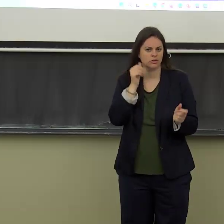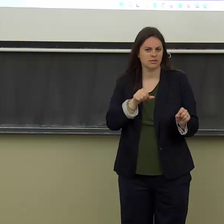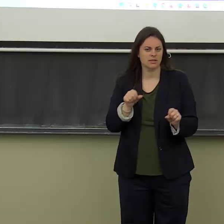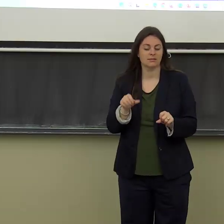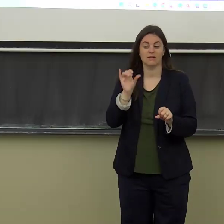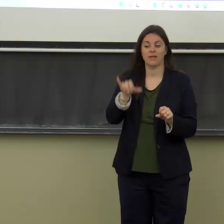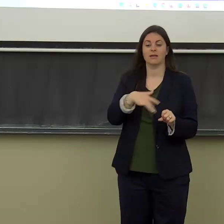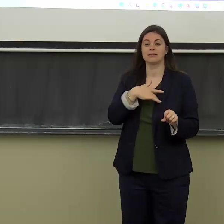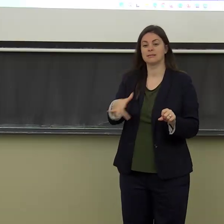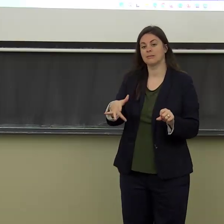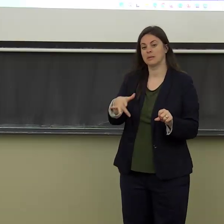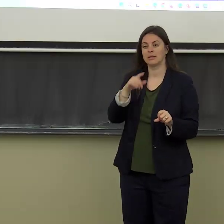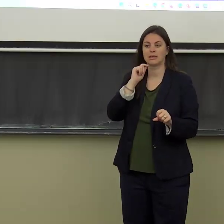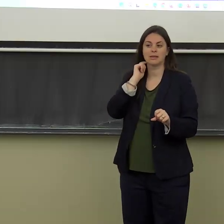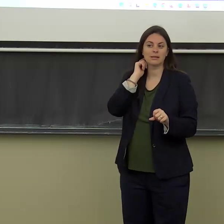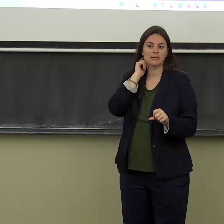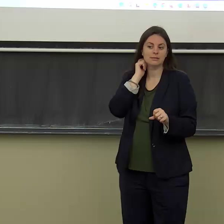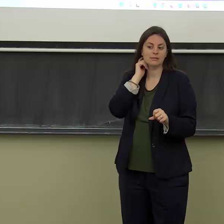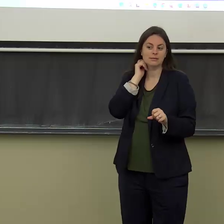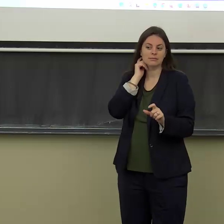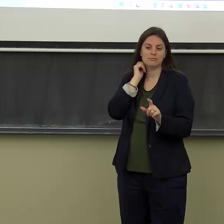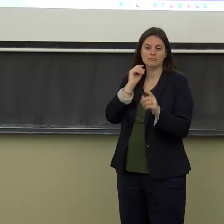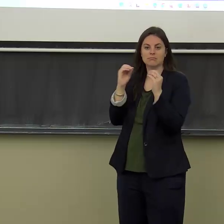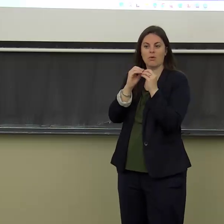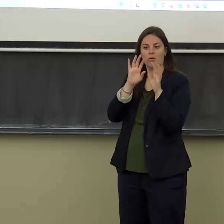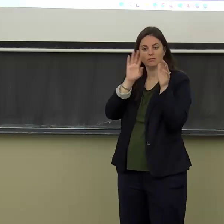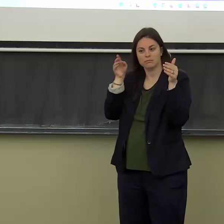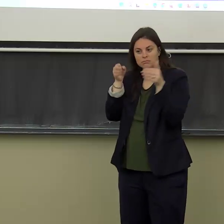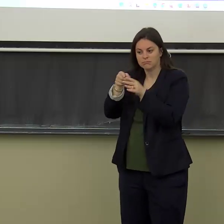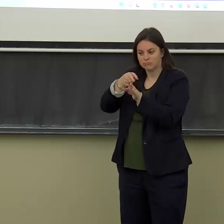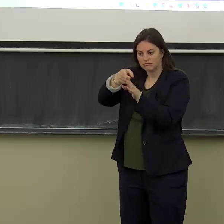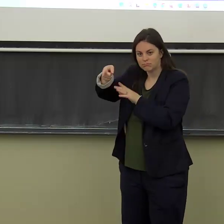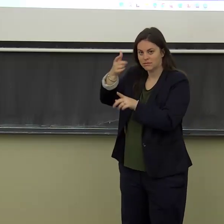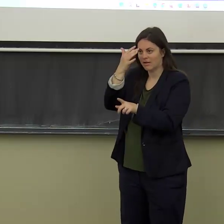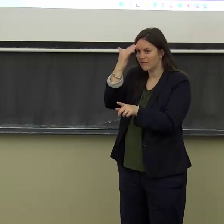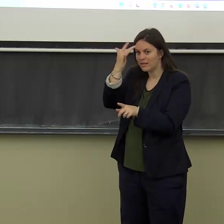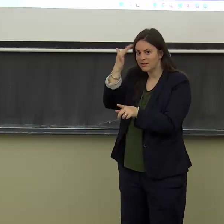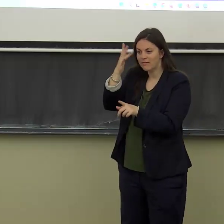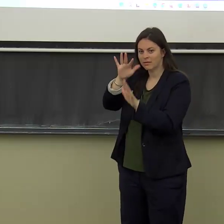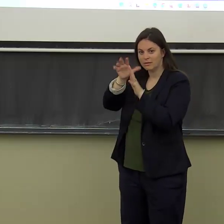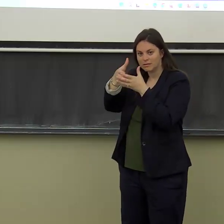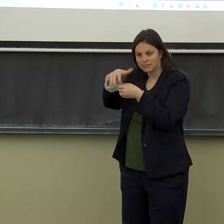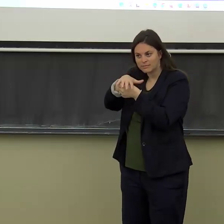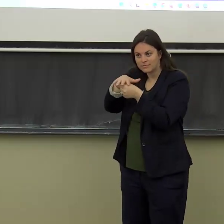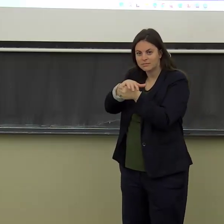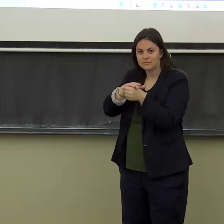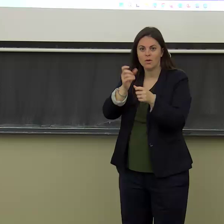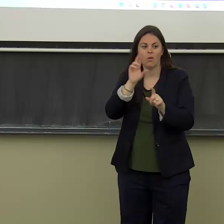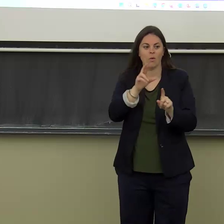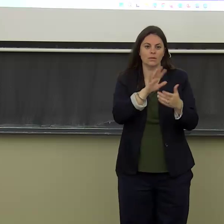either super niche philosophical domains or spiritual. But what we're talking about is like, wait,